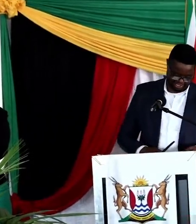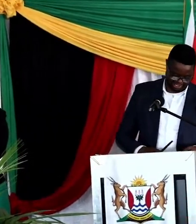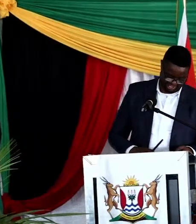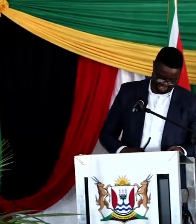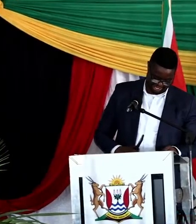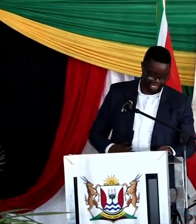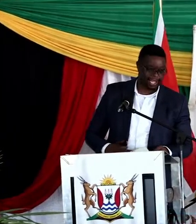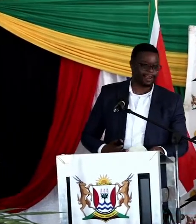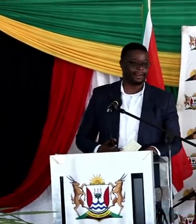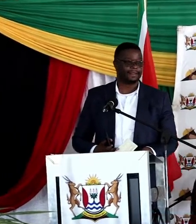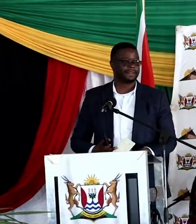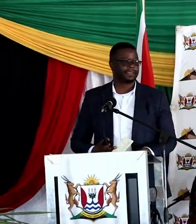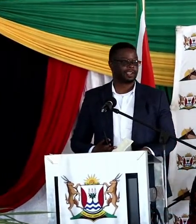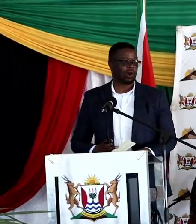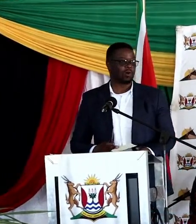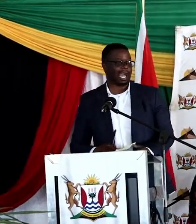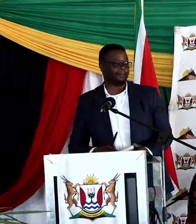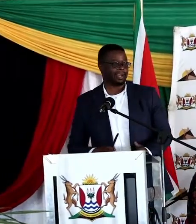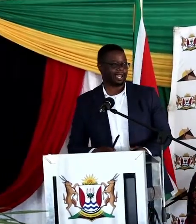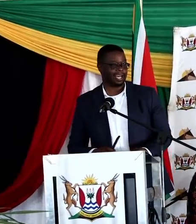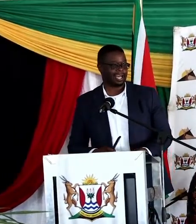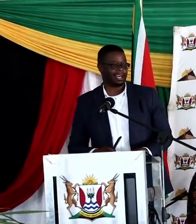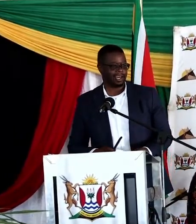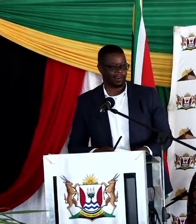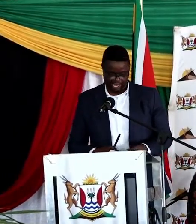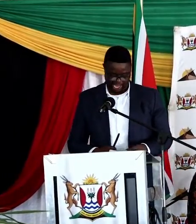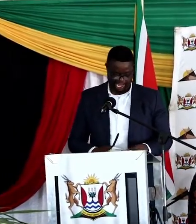Koukama. Oh yes.